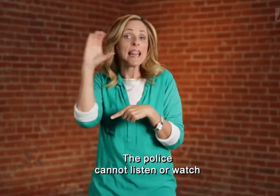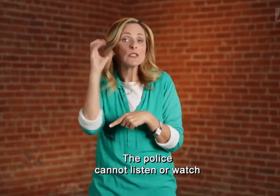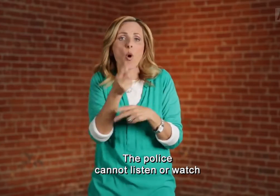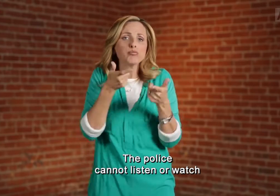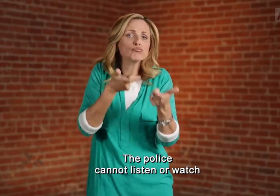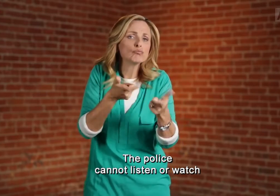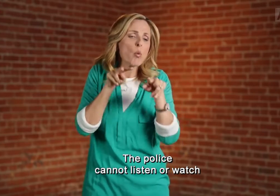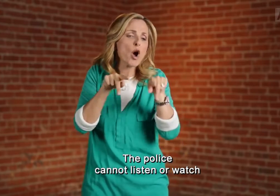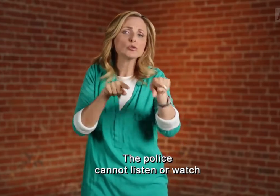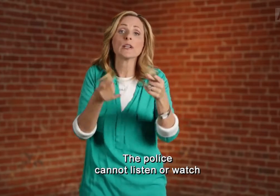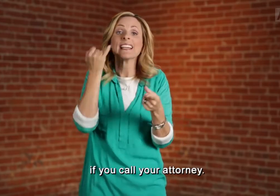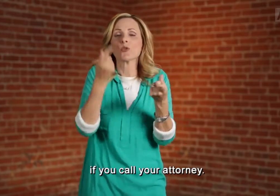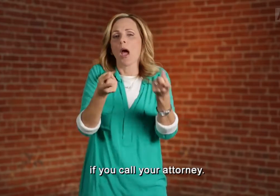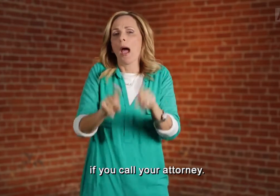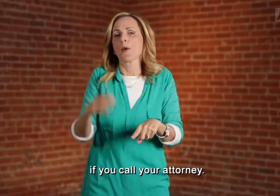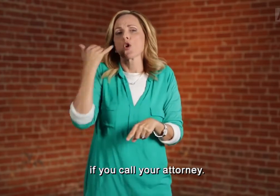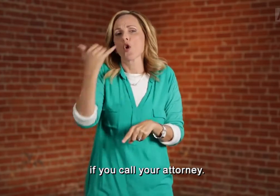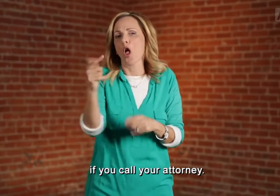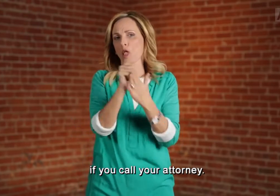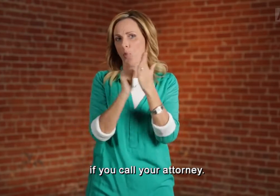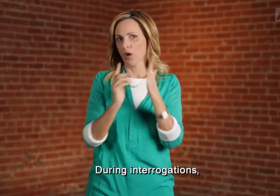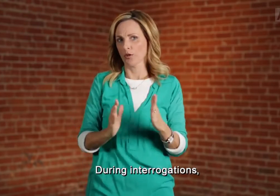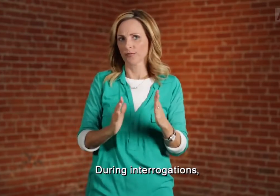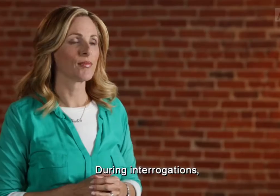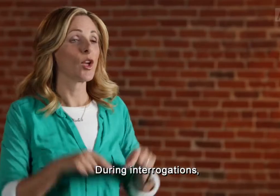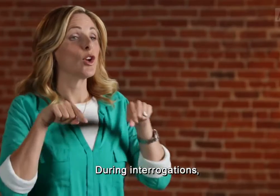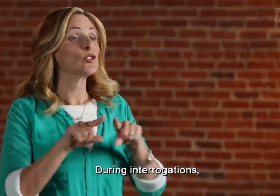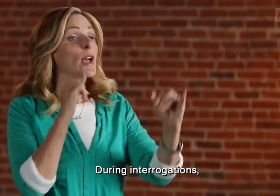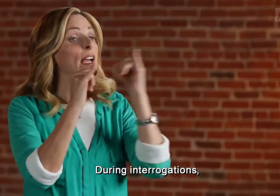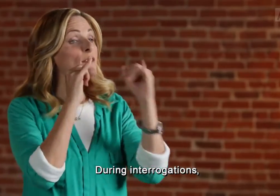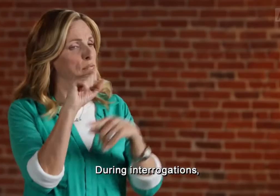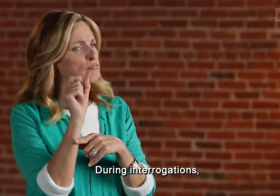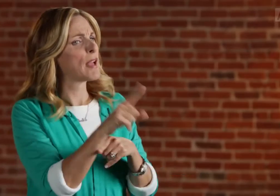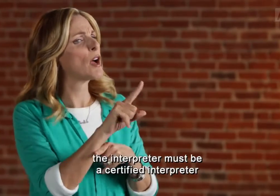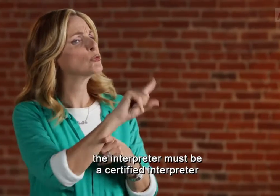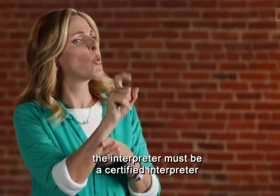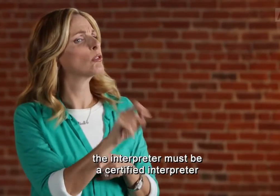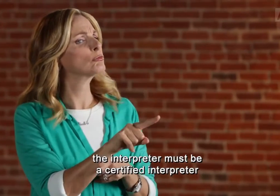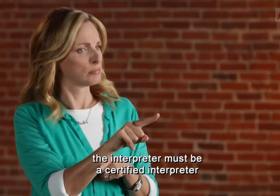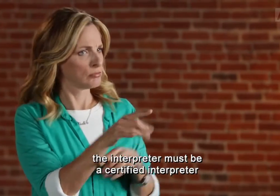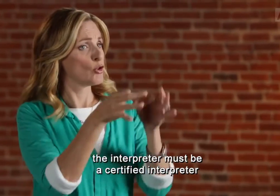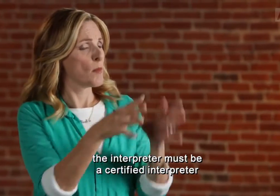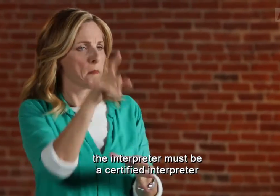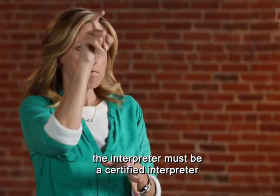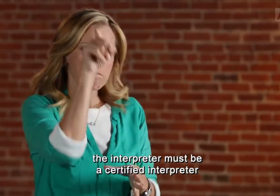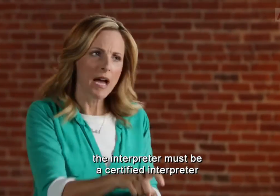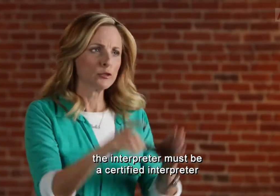police cannot listen or watch if you call your attorney. During interrogations, the interpreter must be